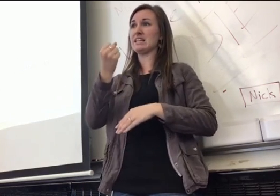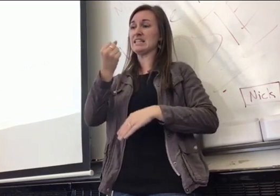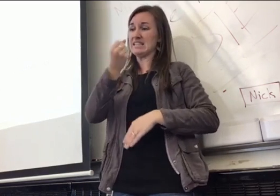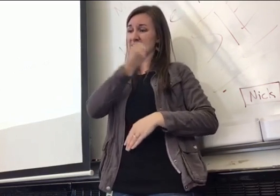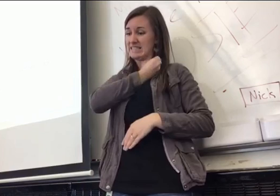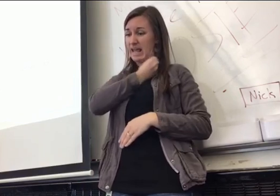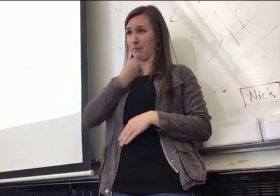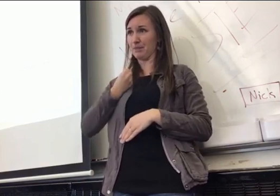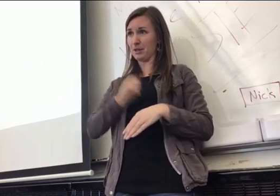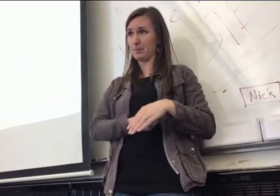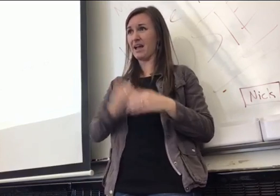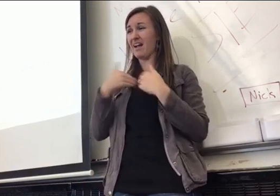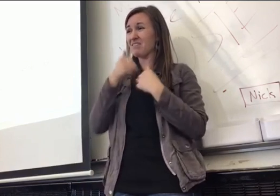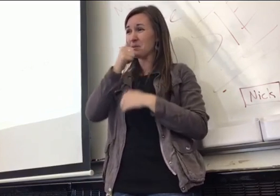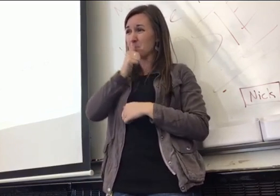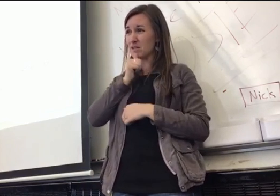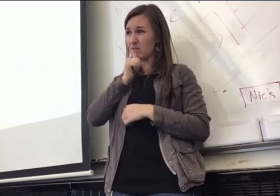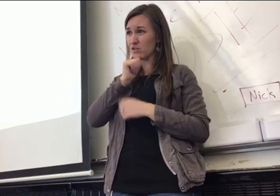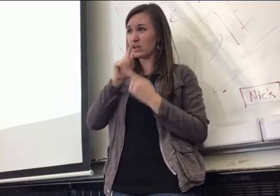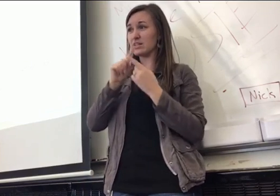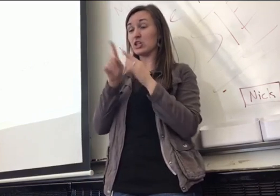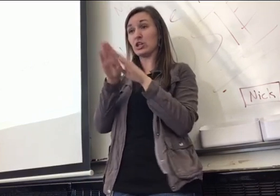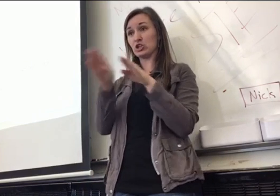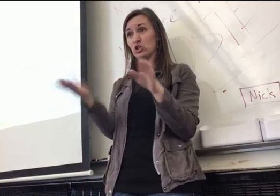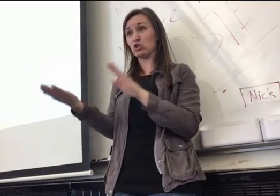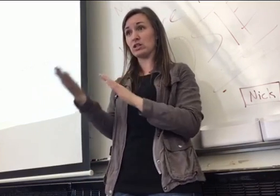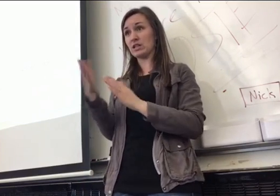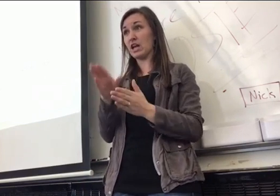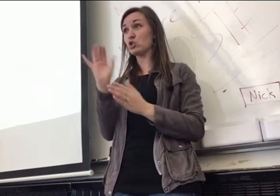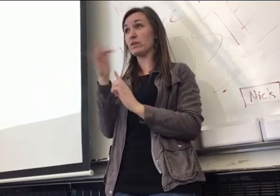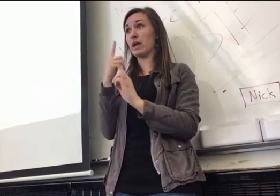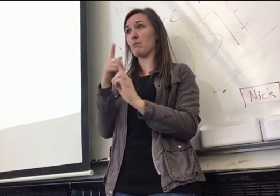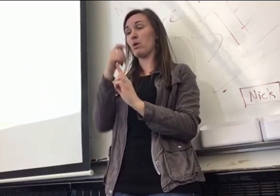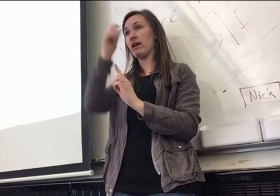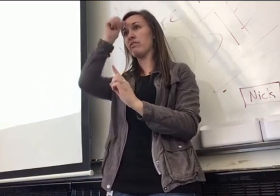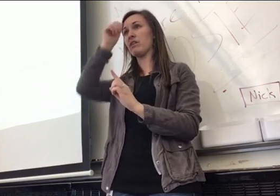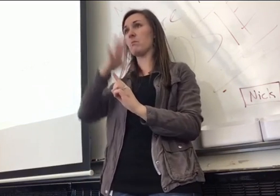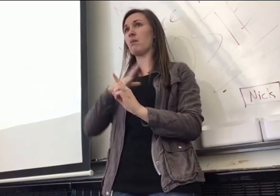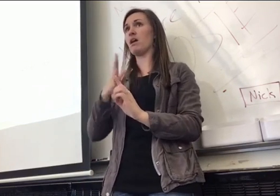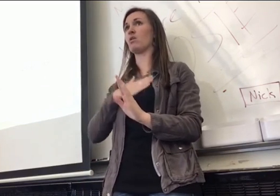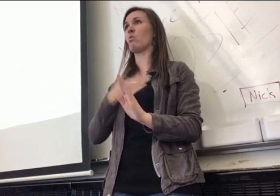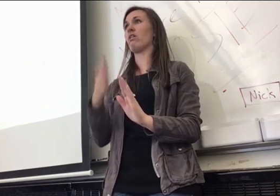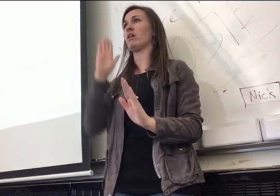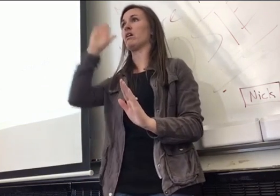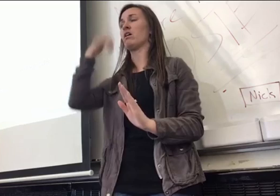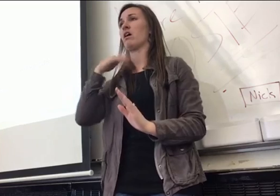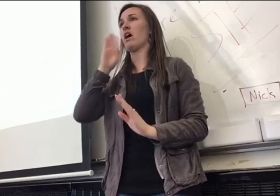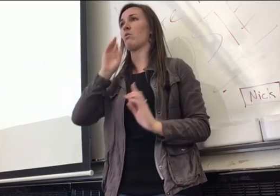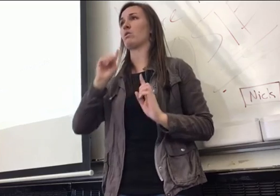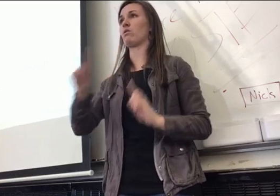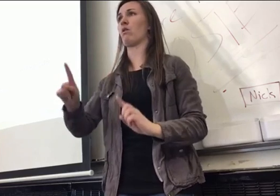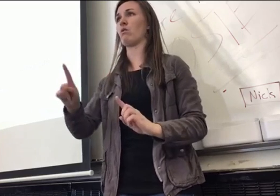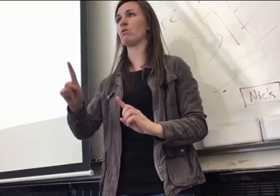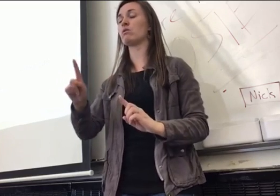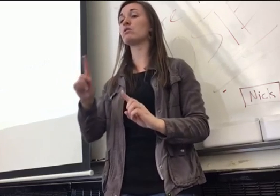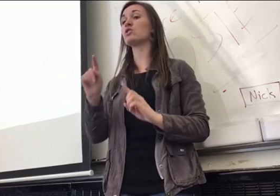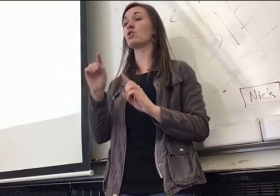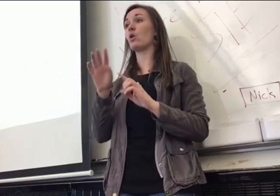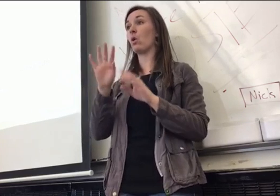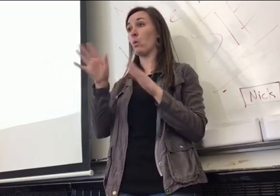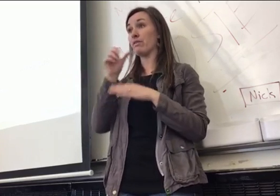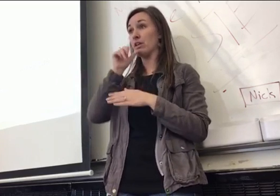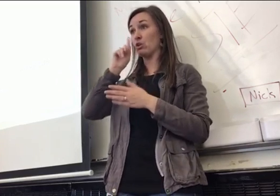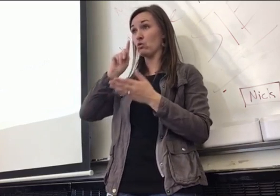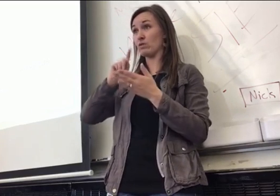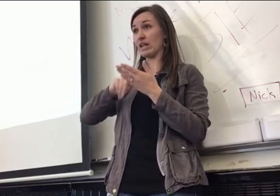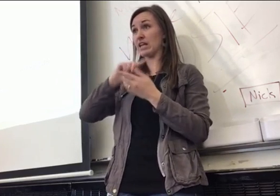die. By this point, the men are willing to come. And they begin to leave, and what they're not aware of is as they're leaving out of the